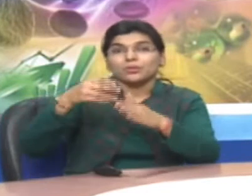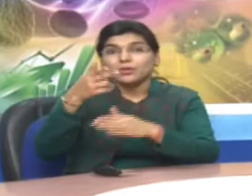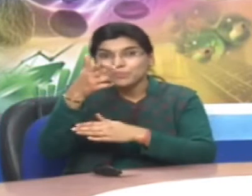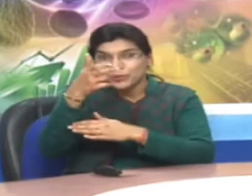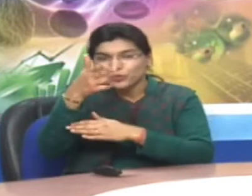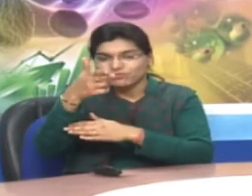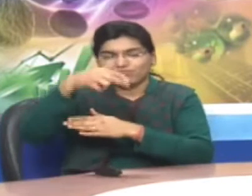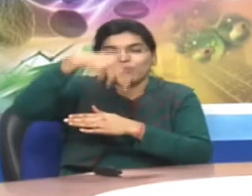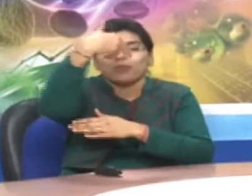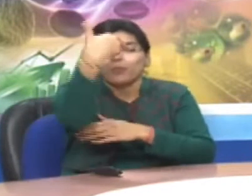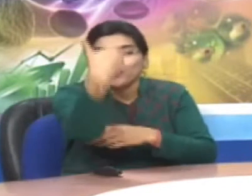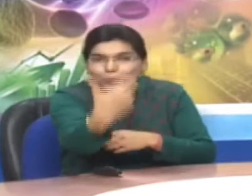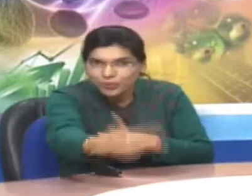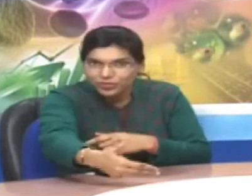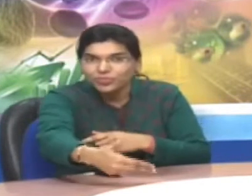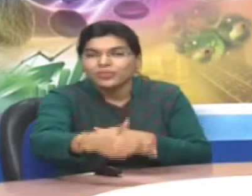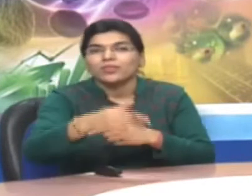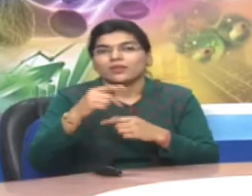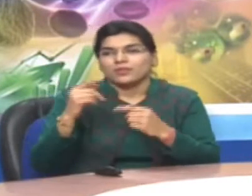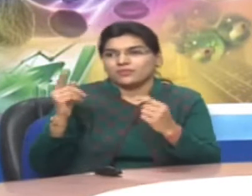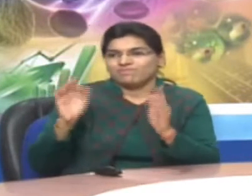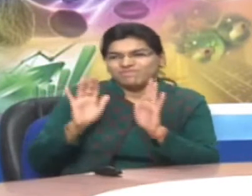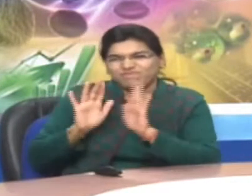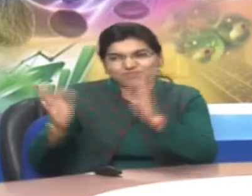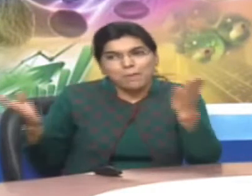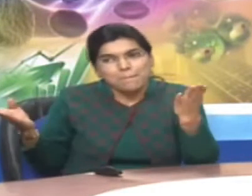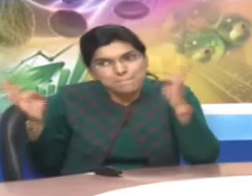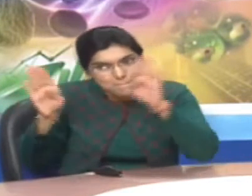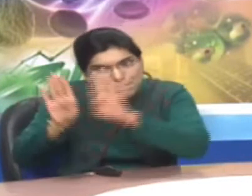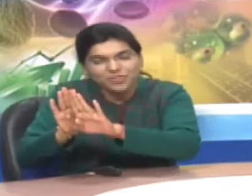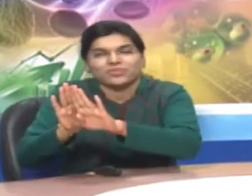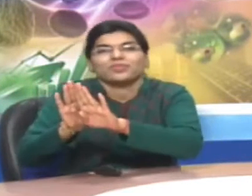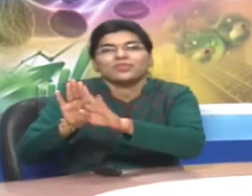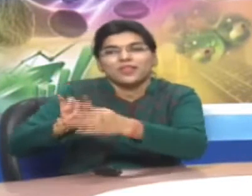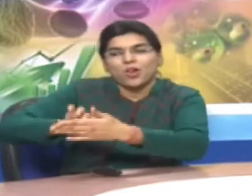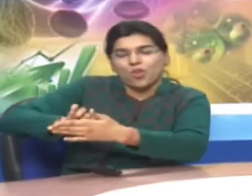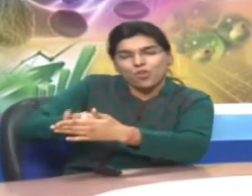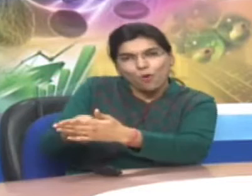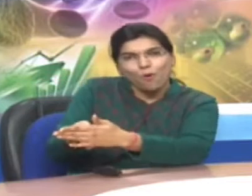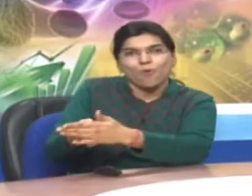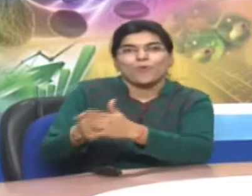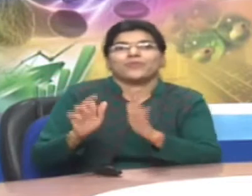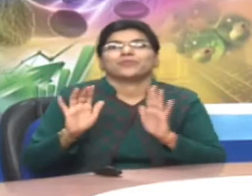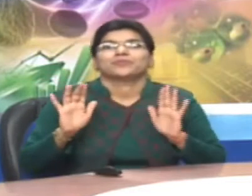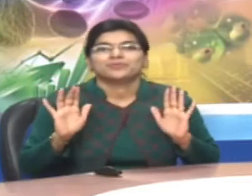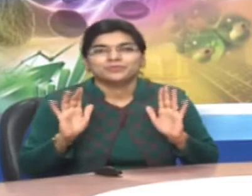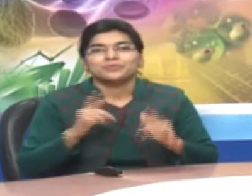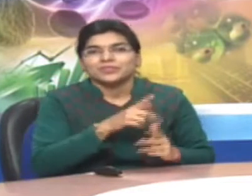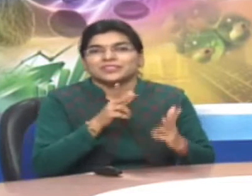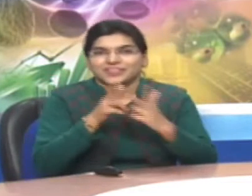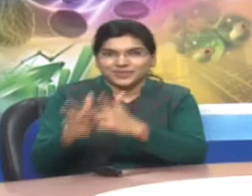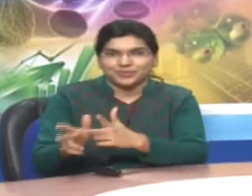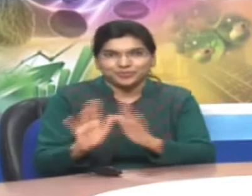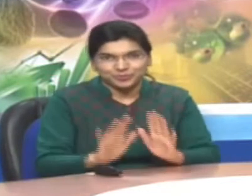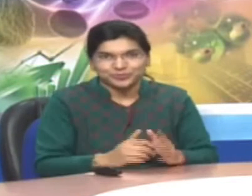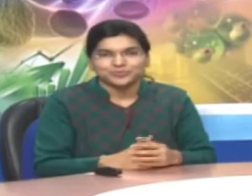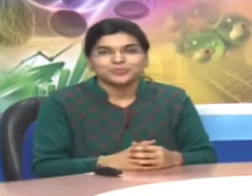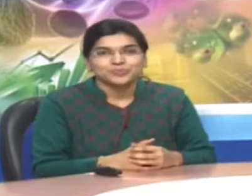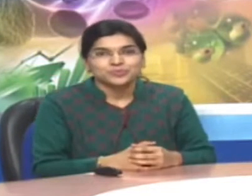Goes to the phone where he stands with the gun pointed at the cupboard door.